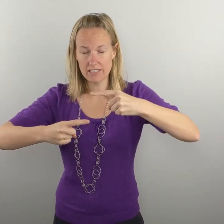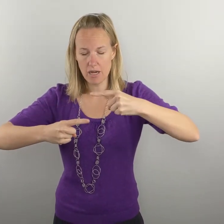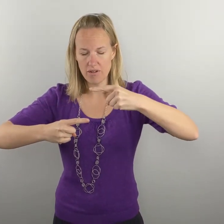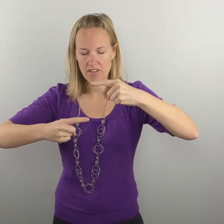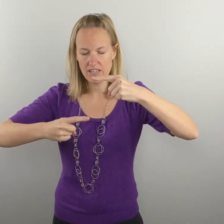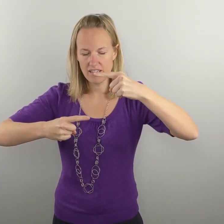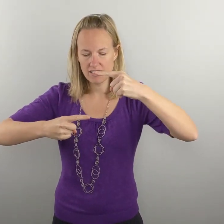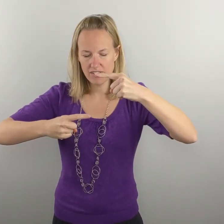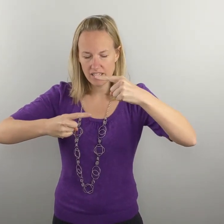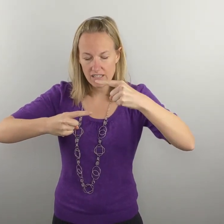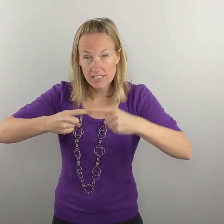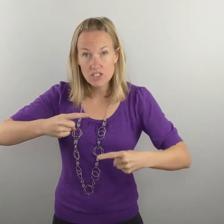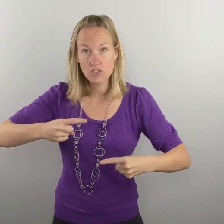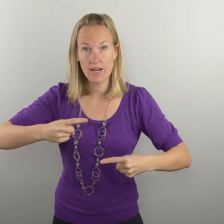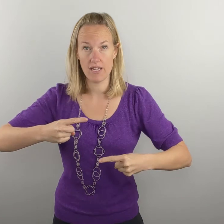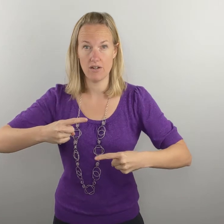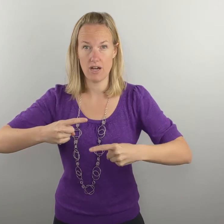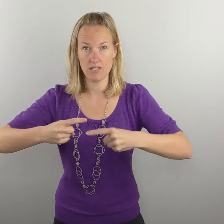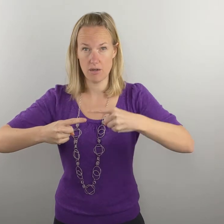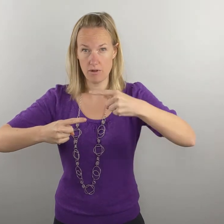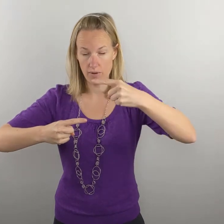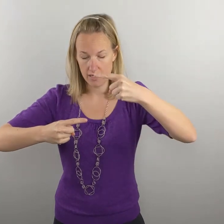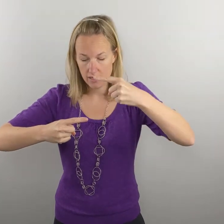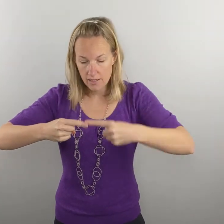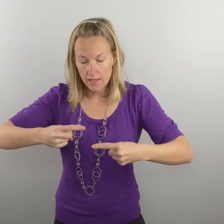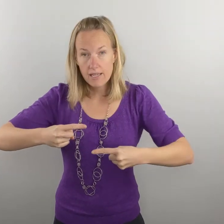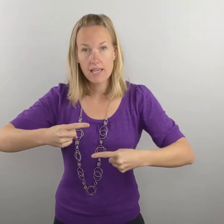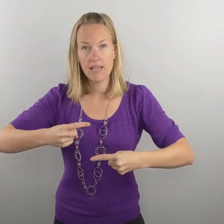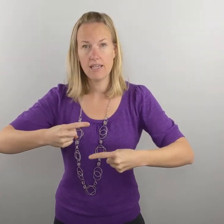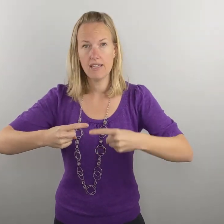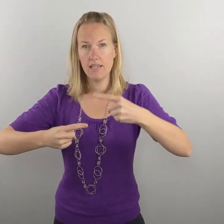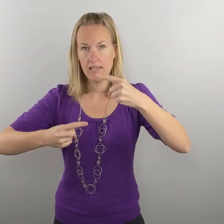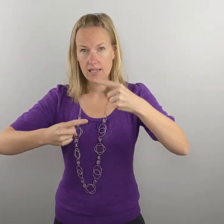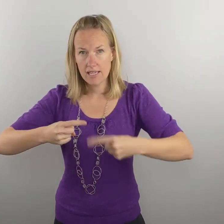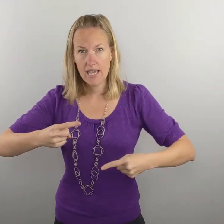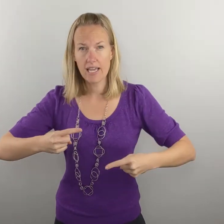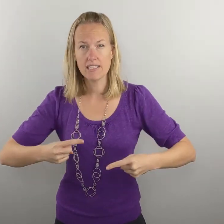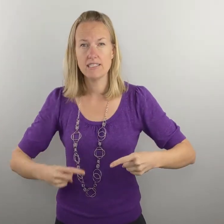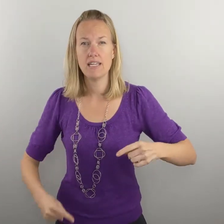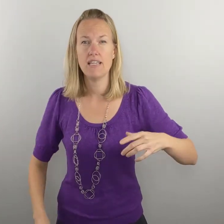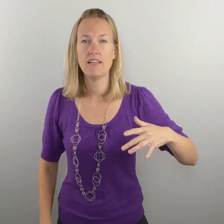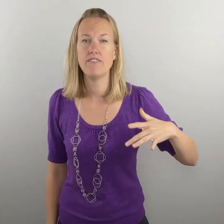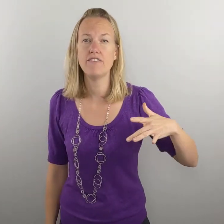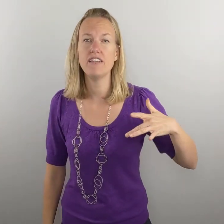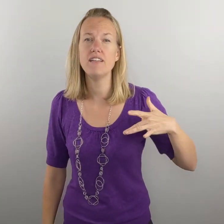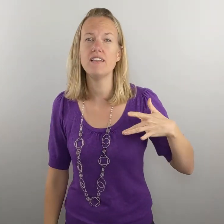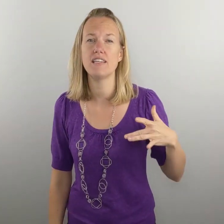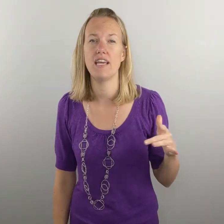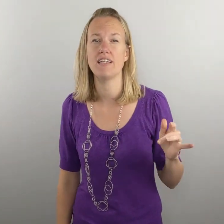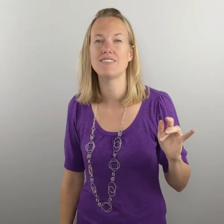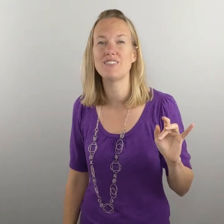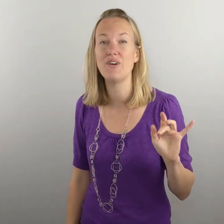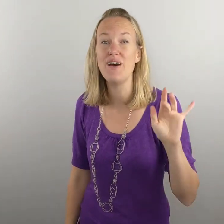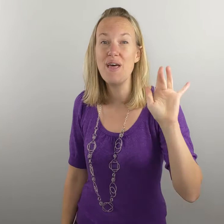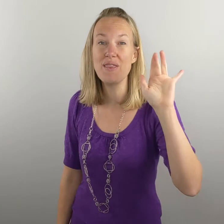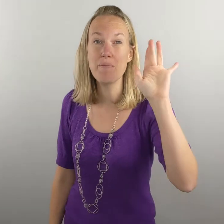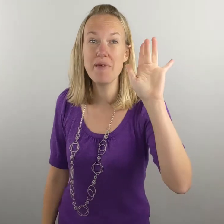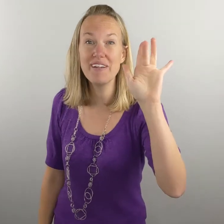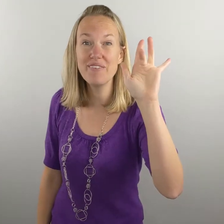dominant index finger and strike your non-dominant one. Okay? Can't. And then feel a thing. So the middle